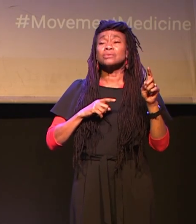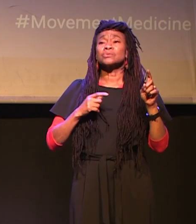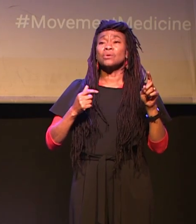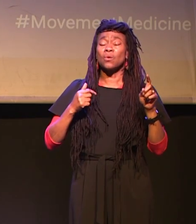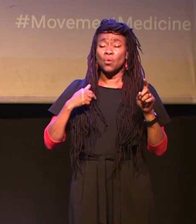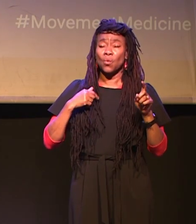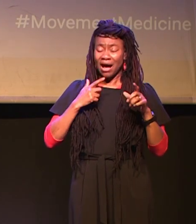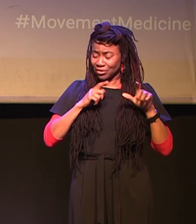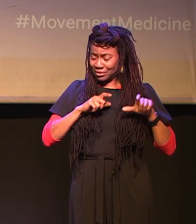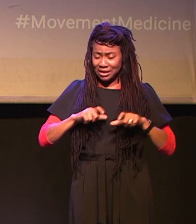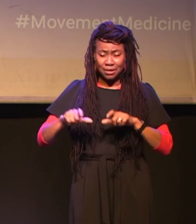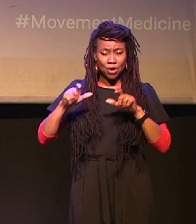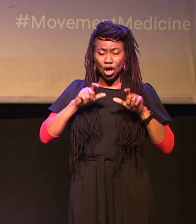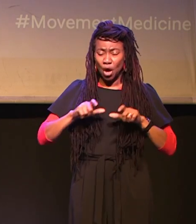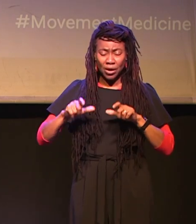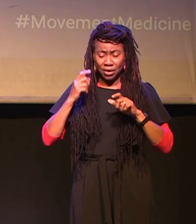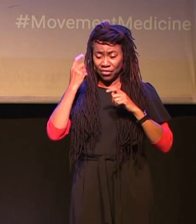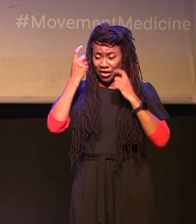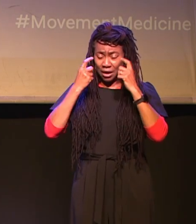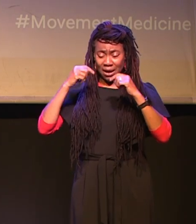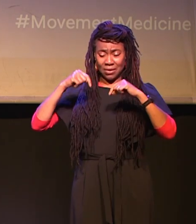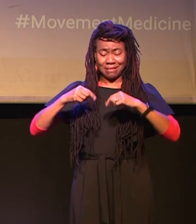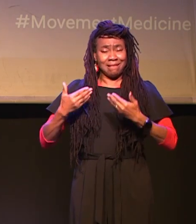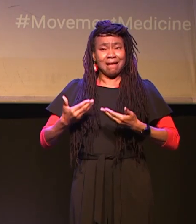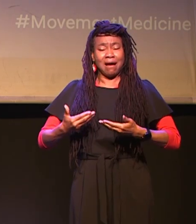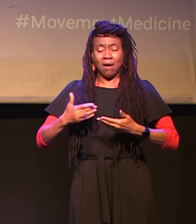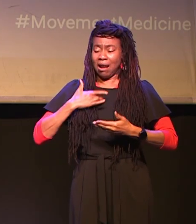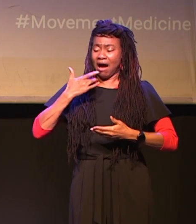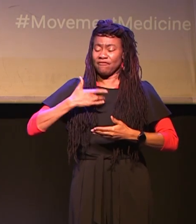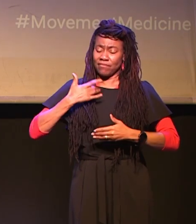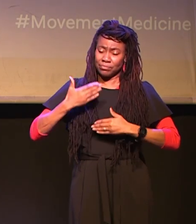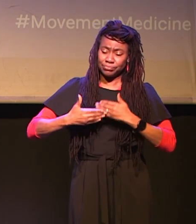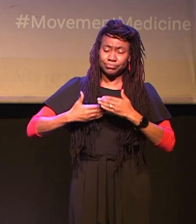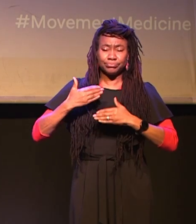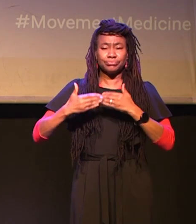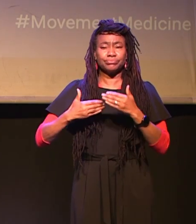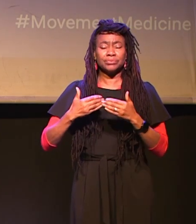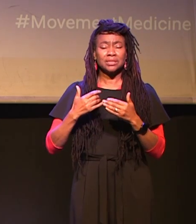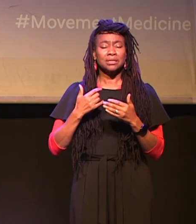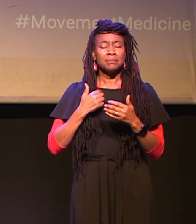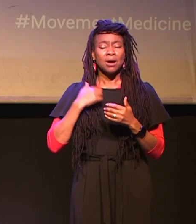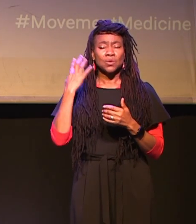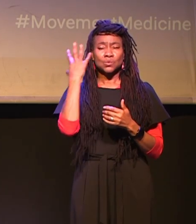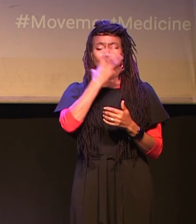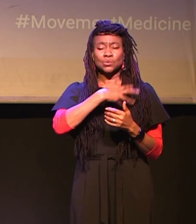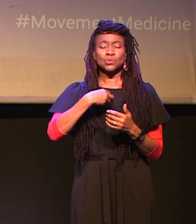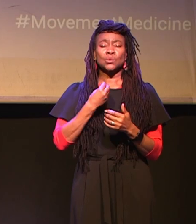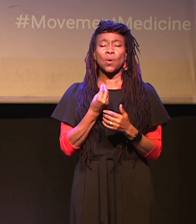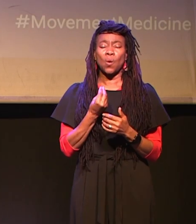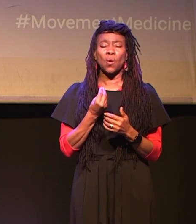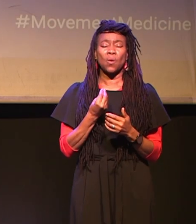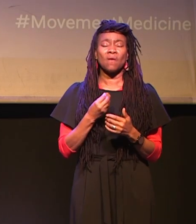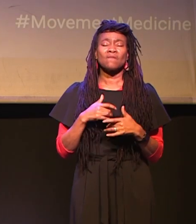and inquiry that's very alive in my soul. um, right now, we are in the context of global